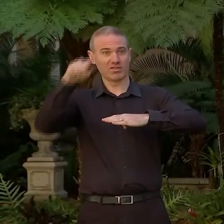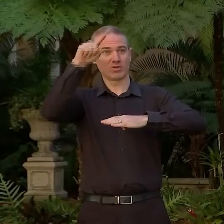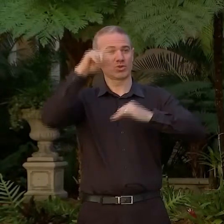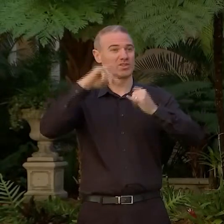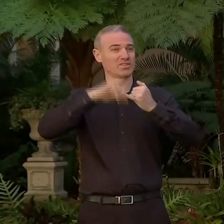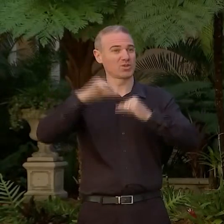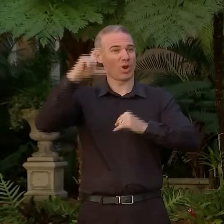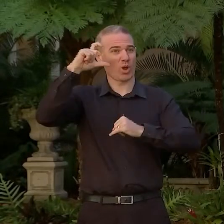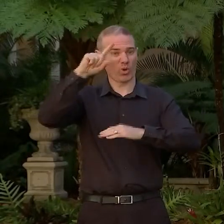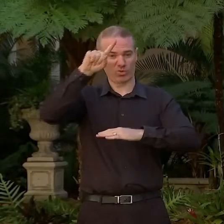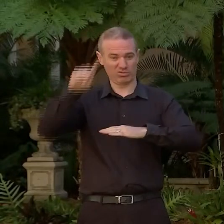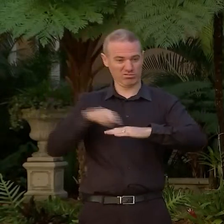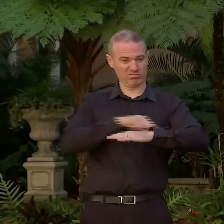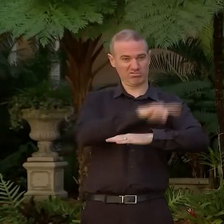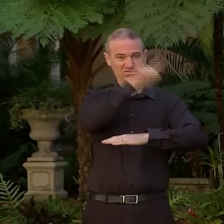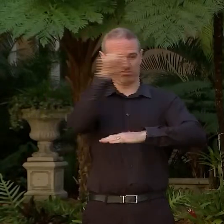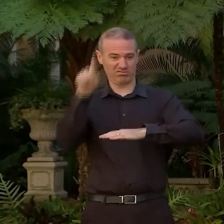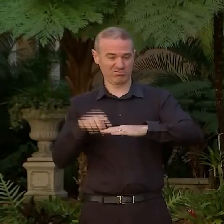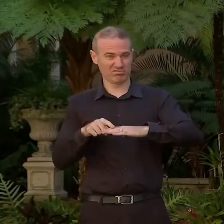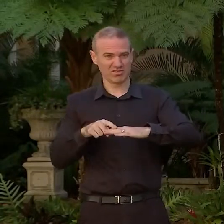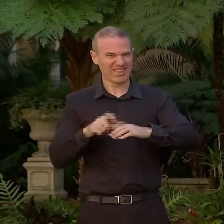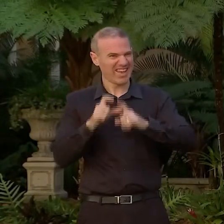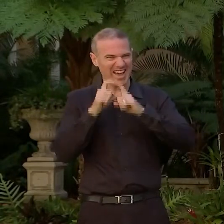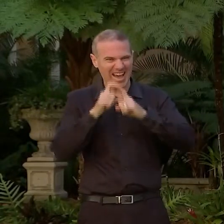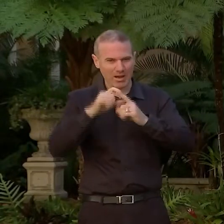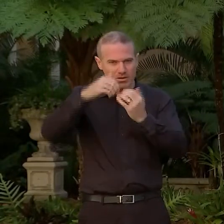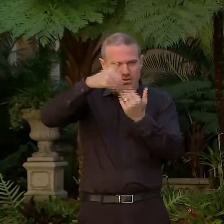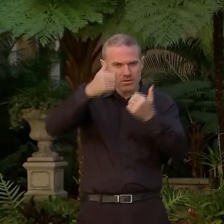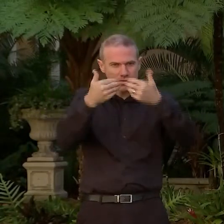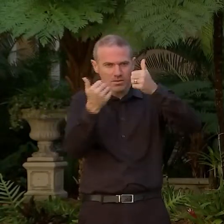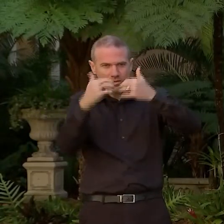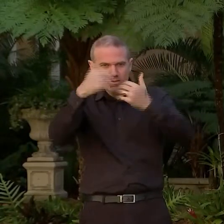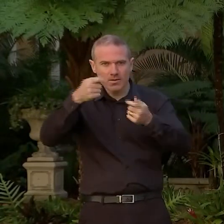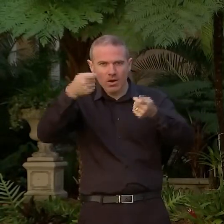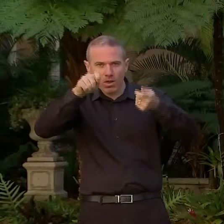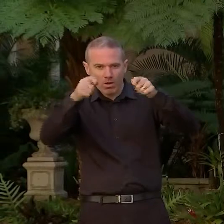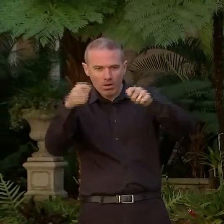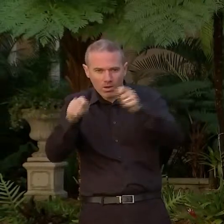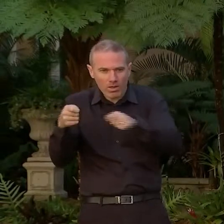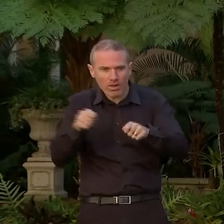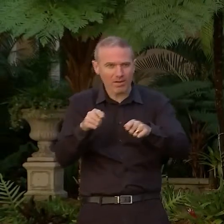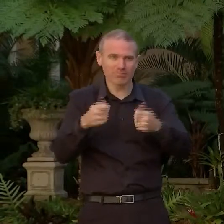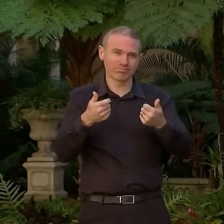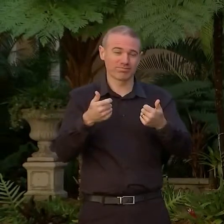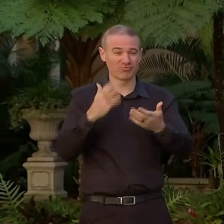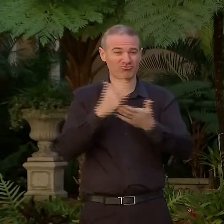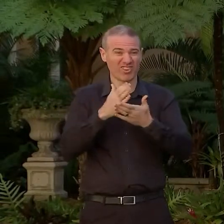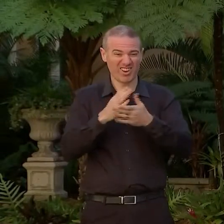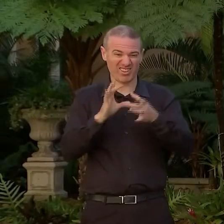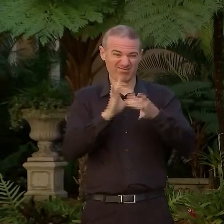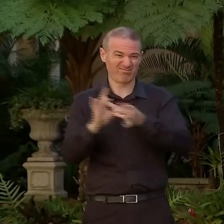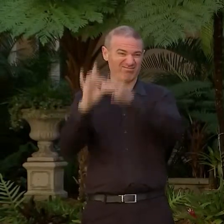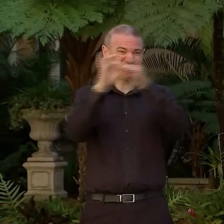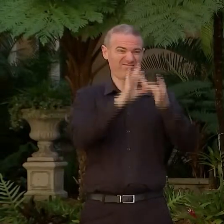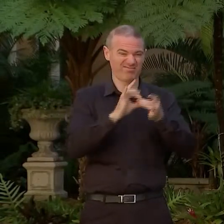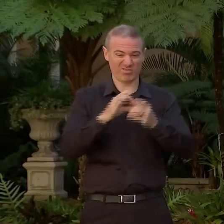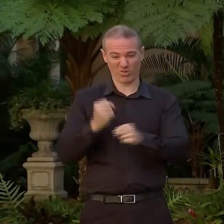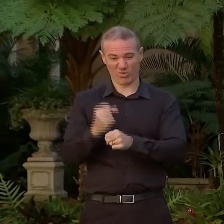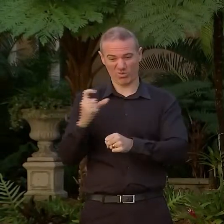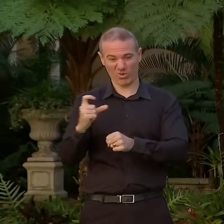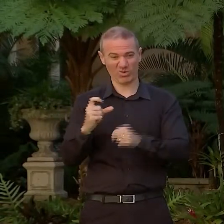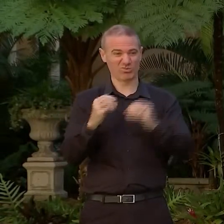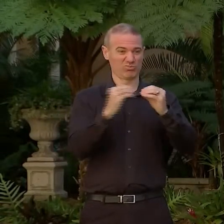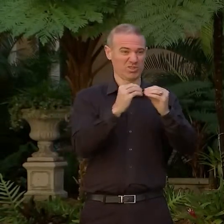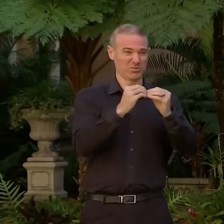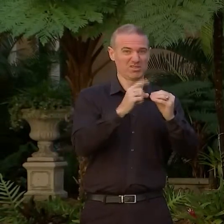between the southern LGAs that are part of Brisbane, largely considered part of Brisbane, and the Gold Coast. There's lots and lots